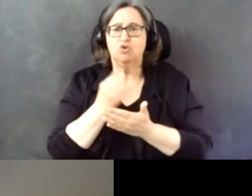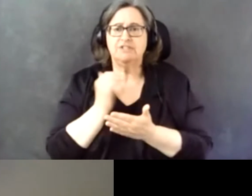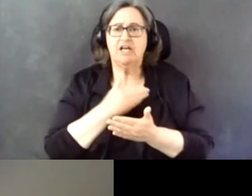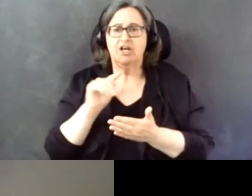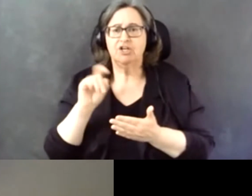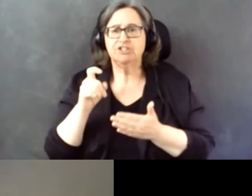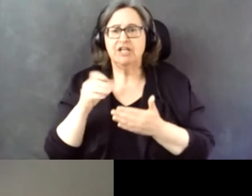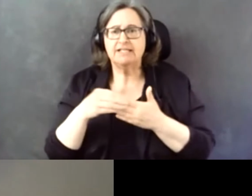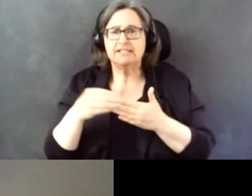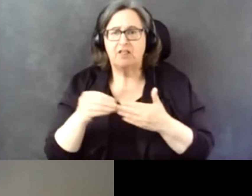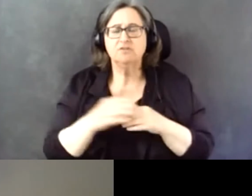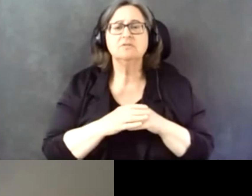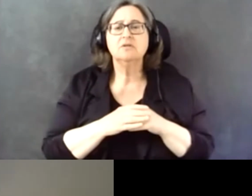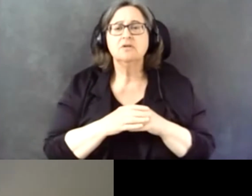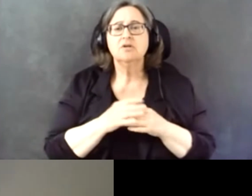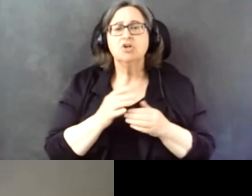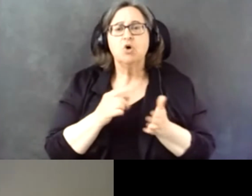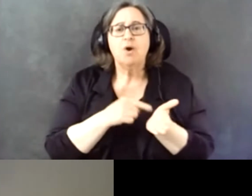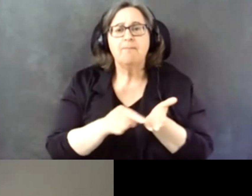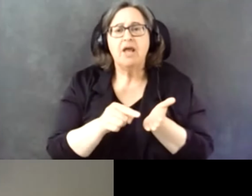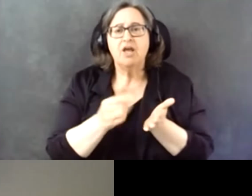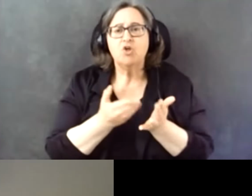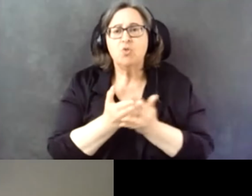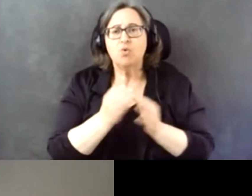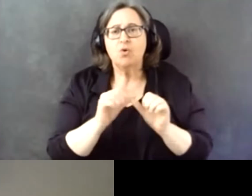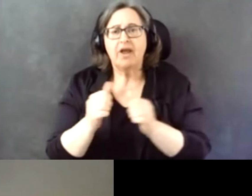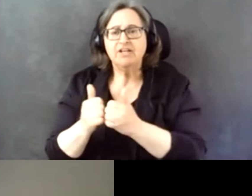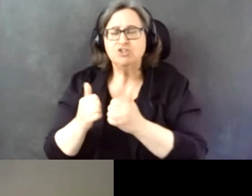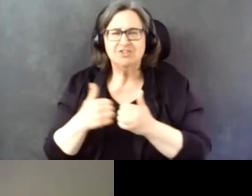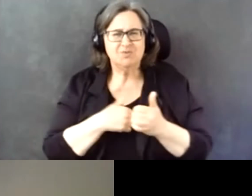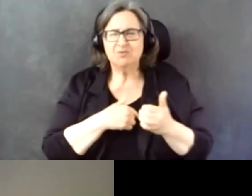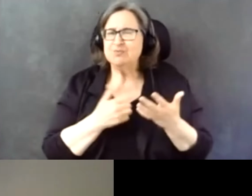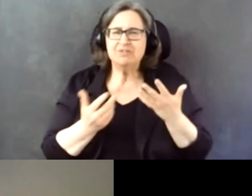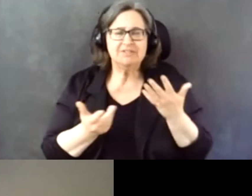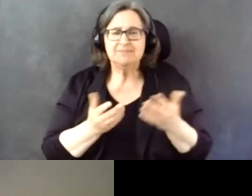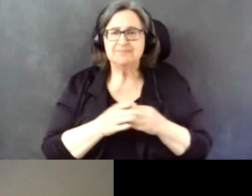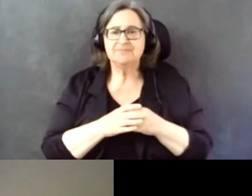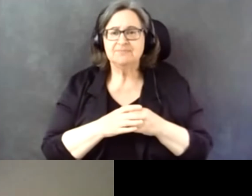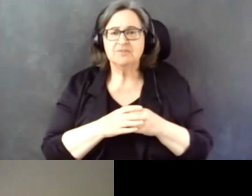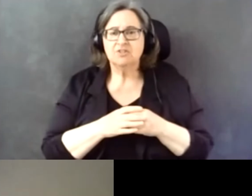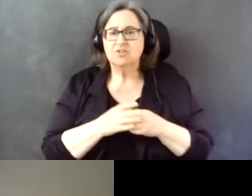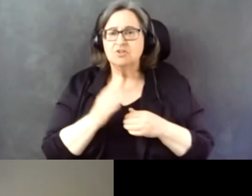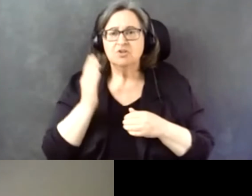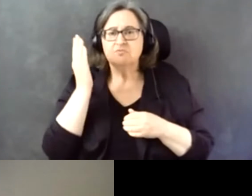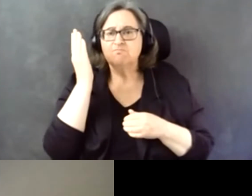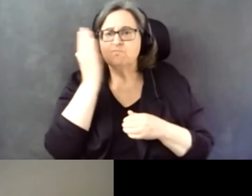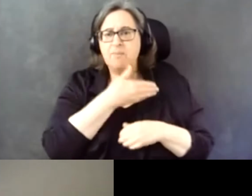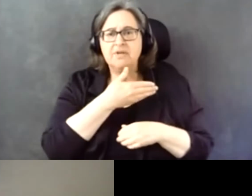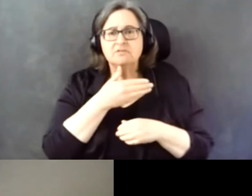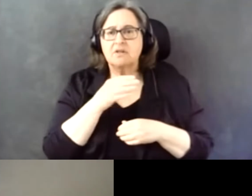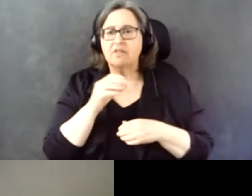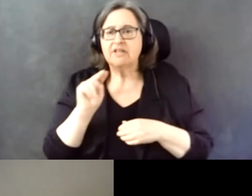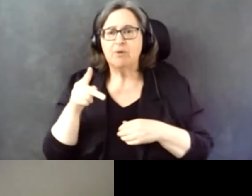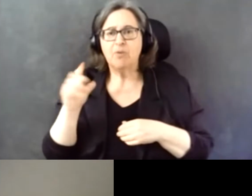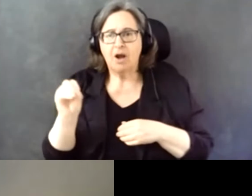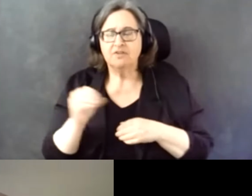dollars by what we pay through our agencies we often miss uh the non-profits in the city they are